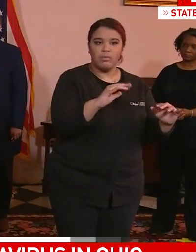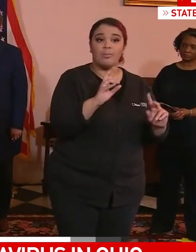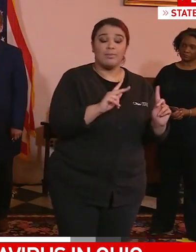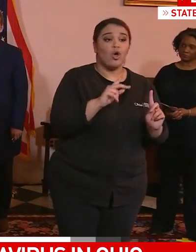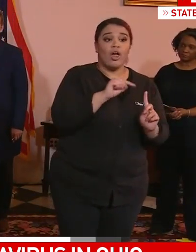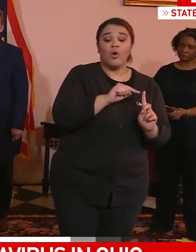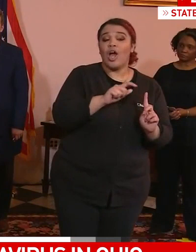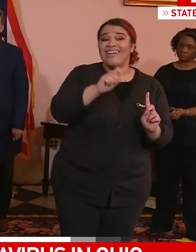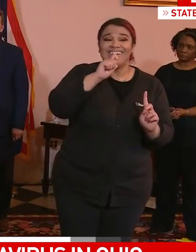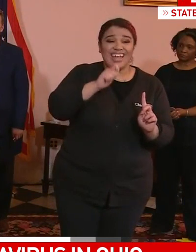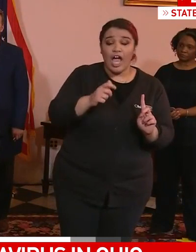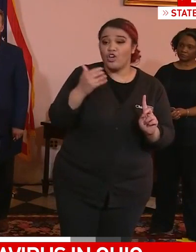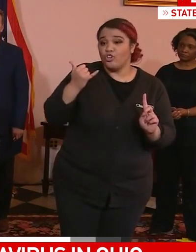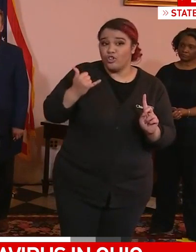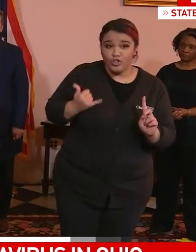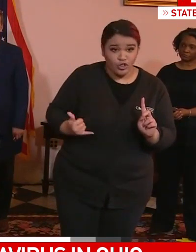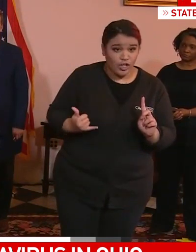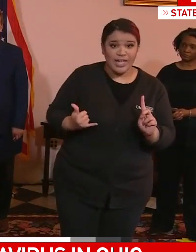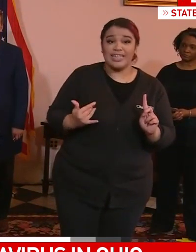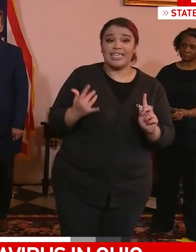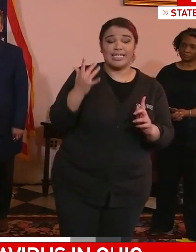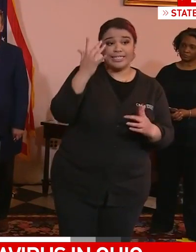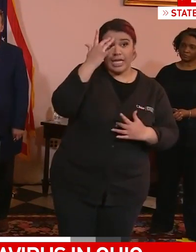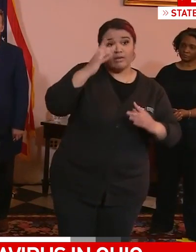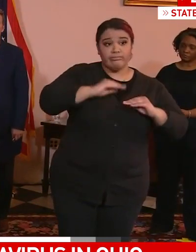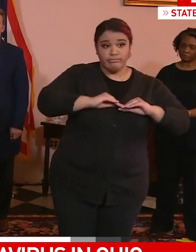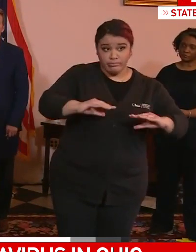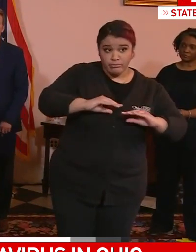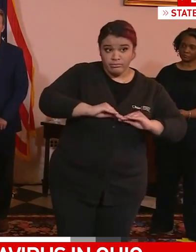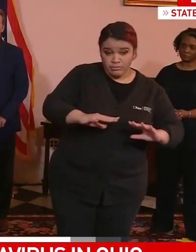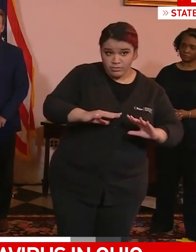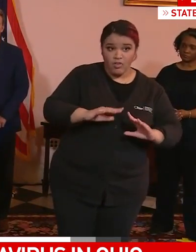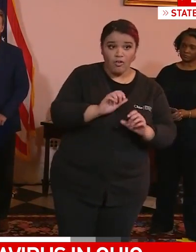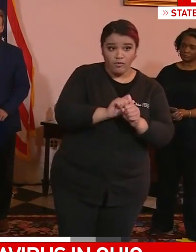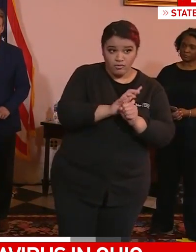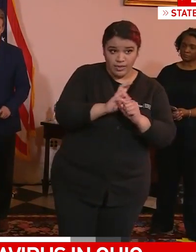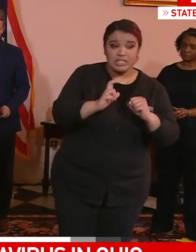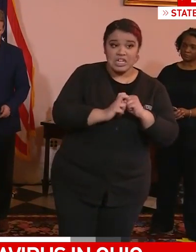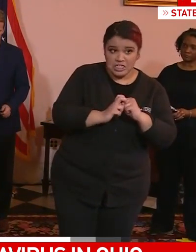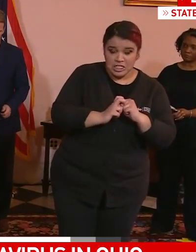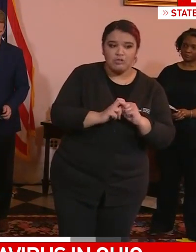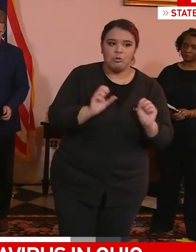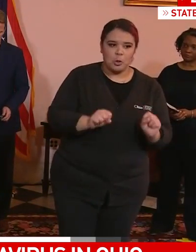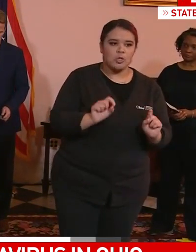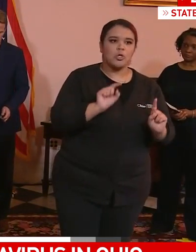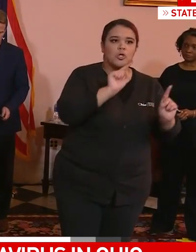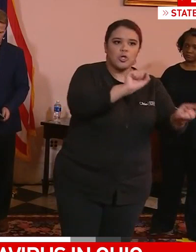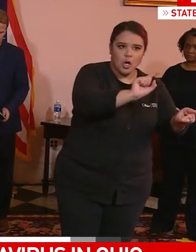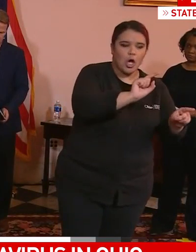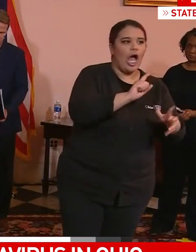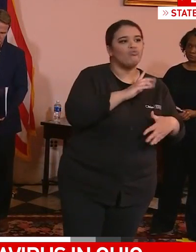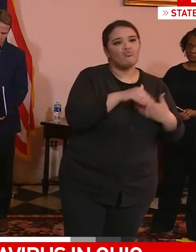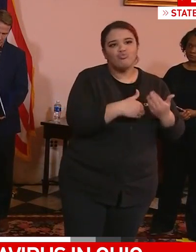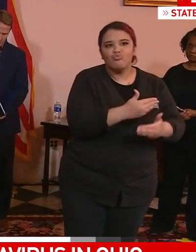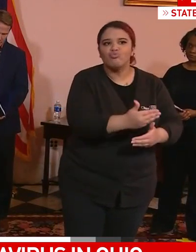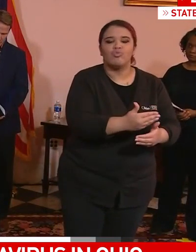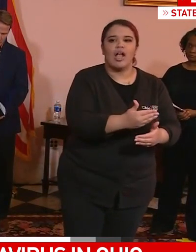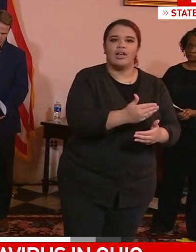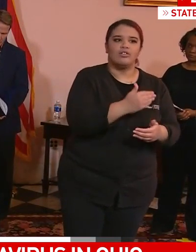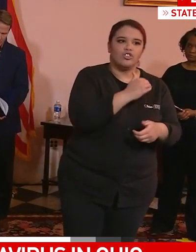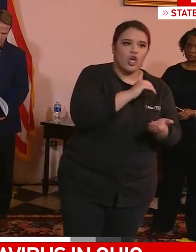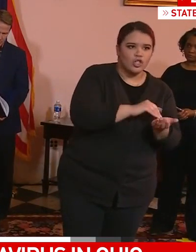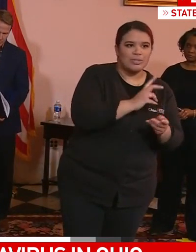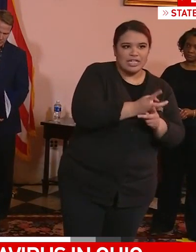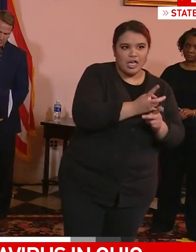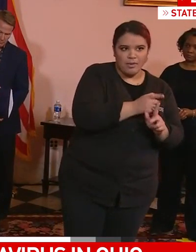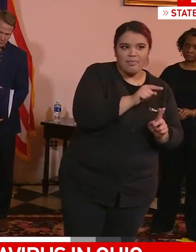and again, freeing up space in the more traditional hospital. I have talked to hospital leaders throughout our state who